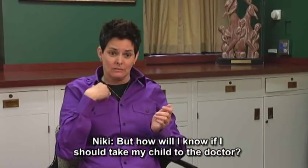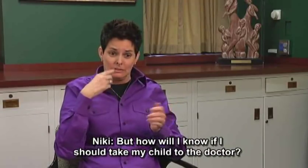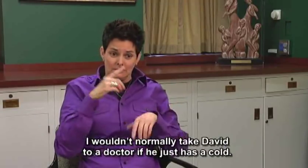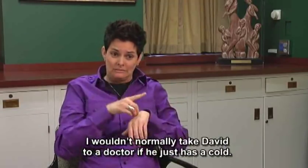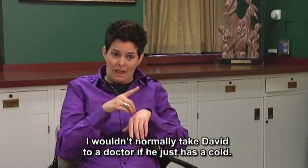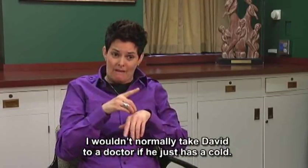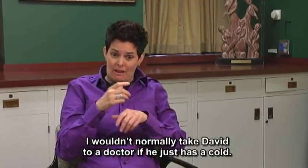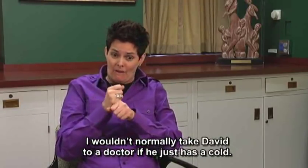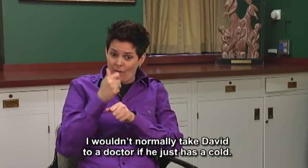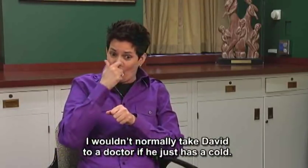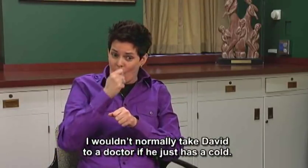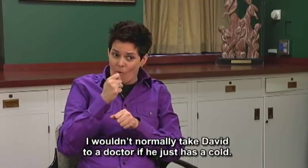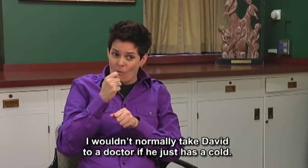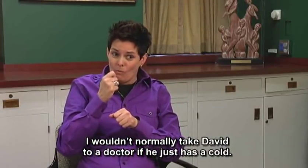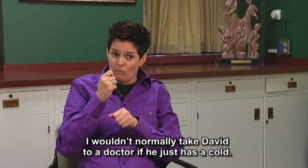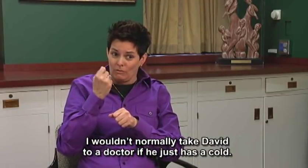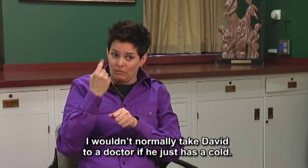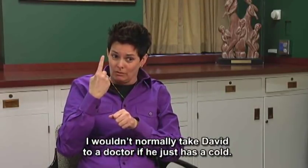david to a doctor if he just has a cold